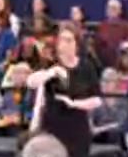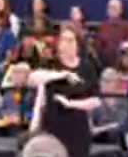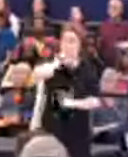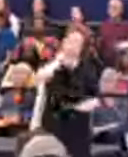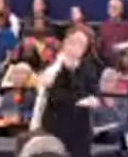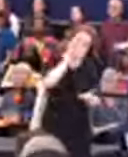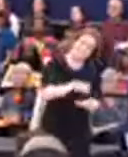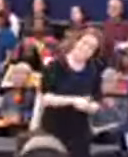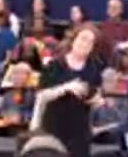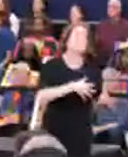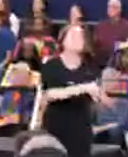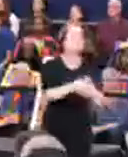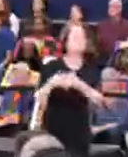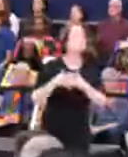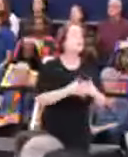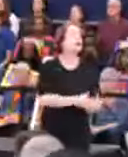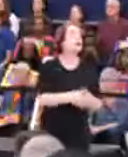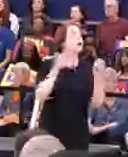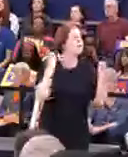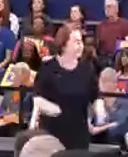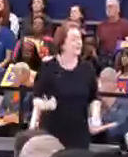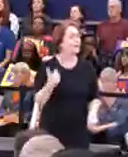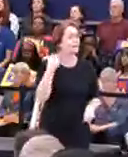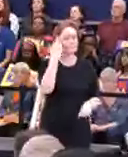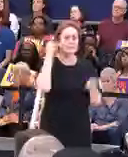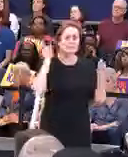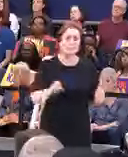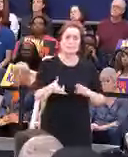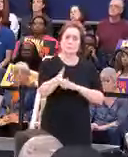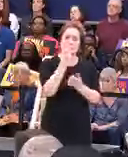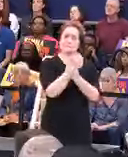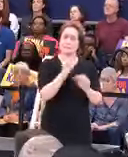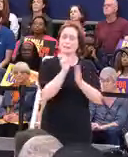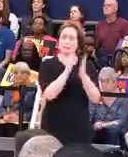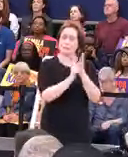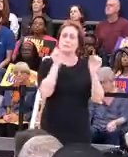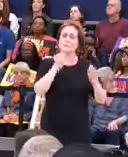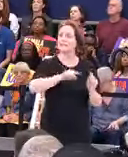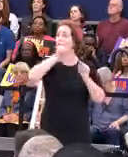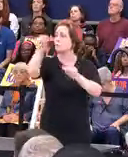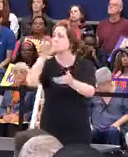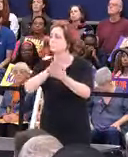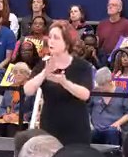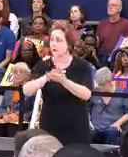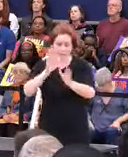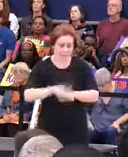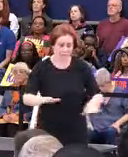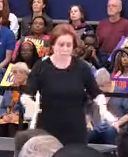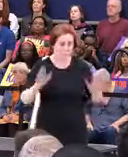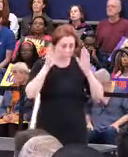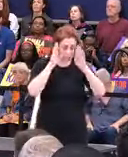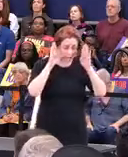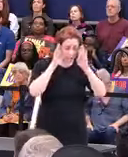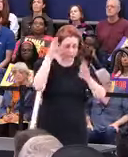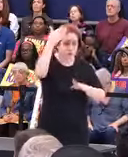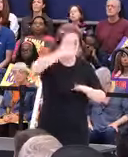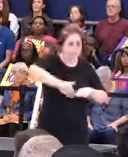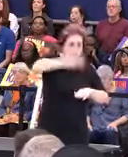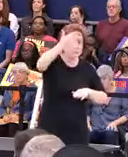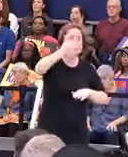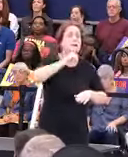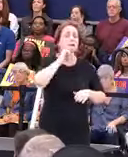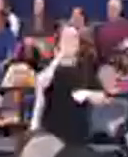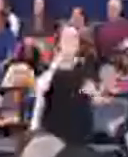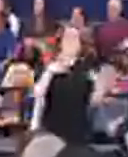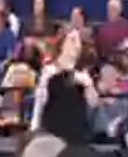believe in an America where we can have reasonable gun safety laws so our babies can go to school and concentrate on what's happening in the front of the classroom